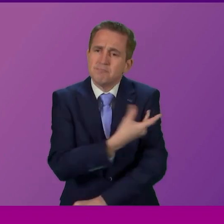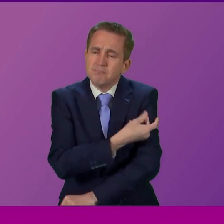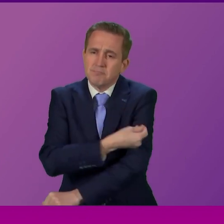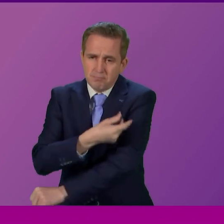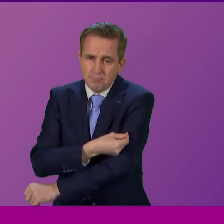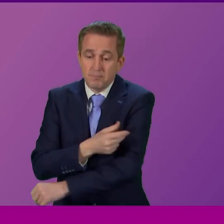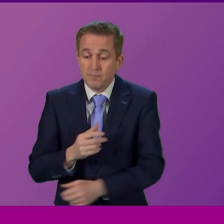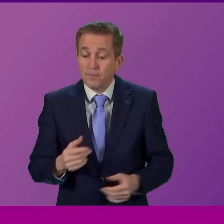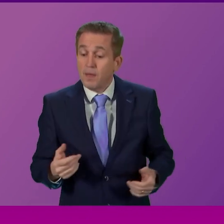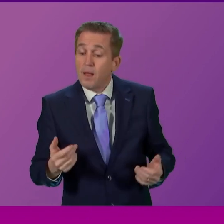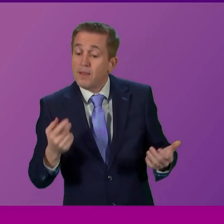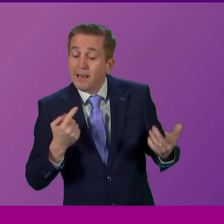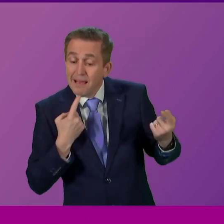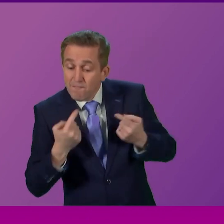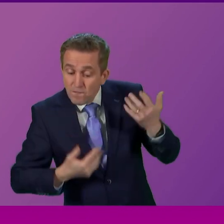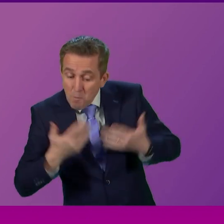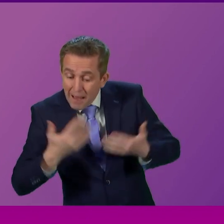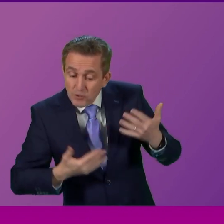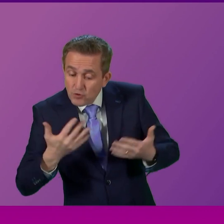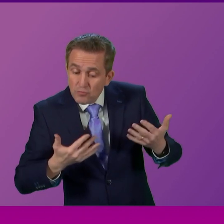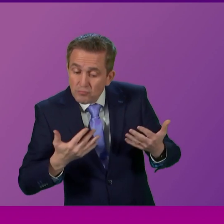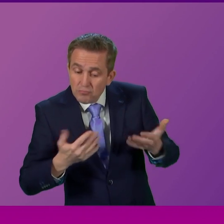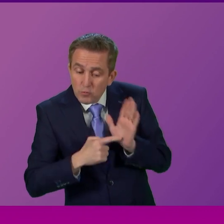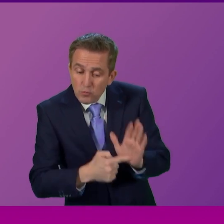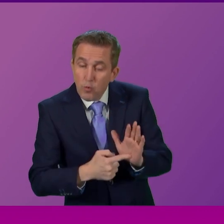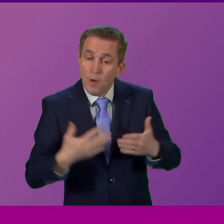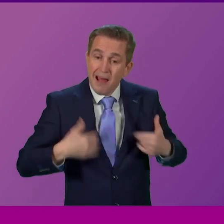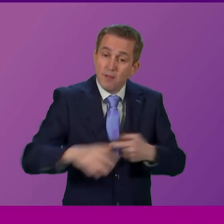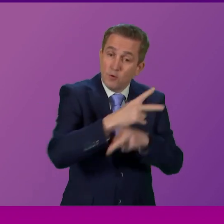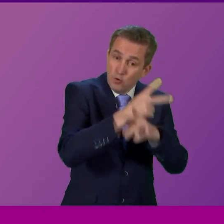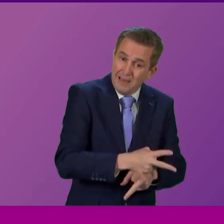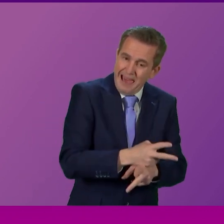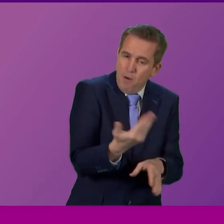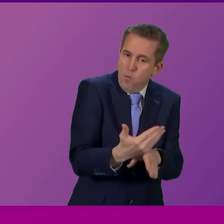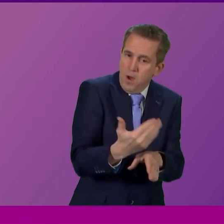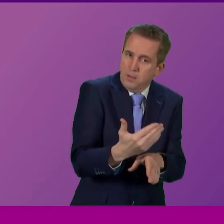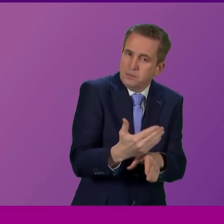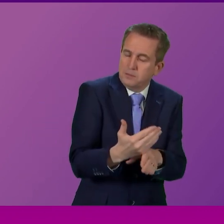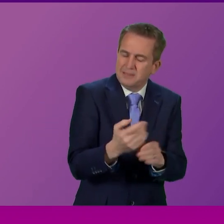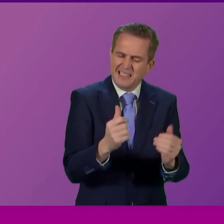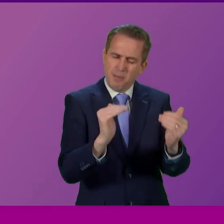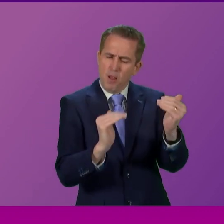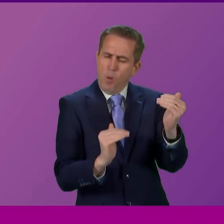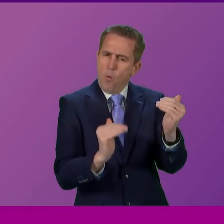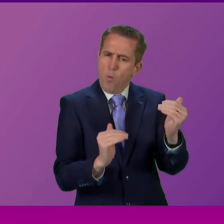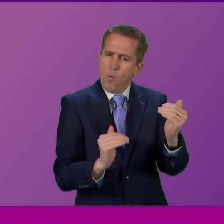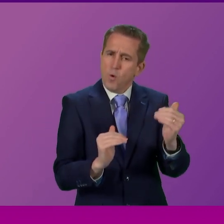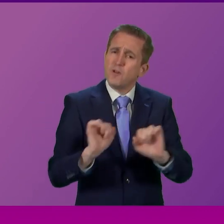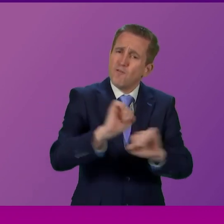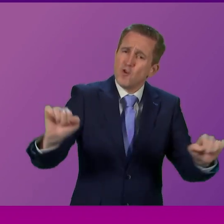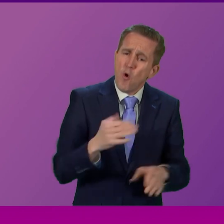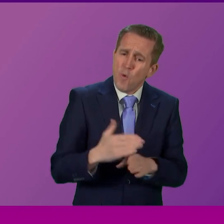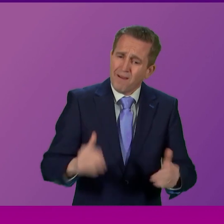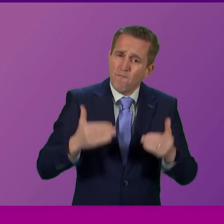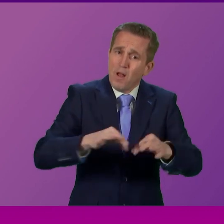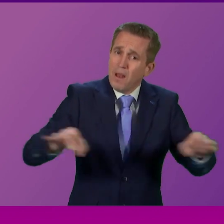and the data we have in front of us that the uptake levels for health and social care workers are not as high as I would like it to be. So if you are a frontline health